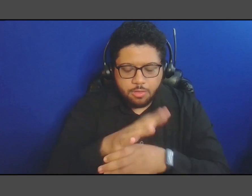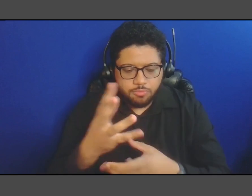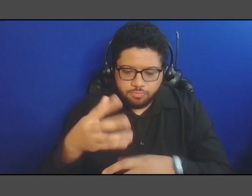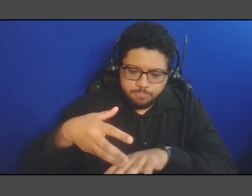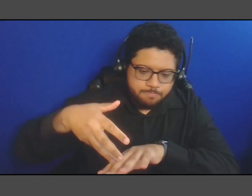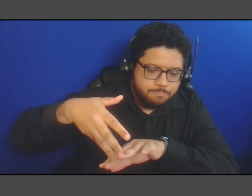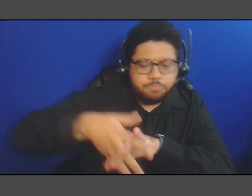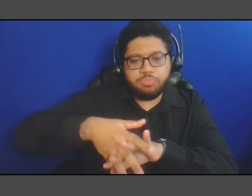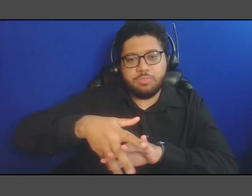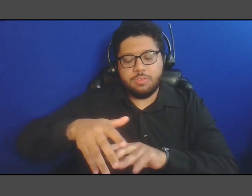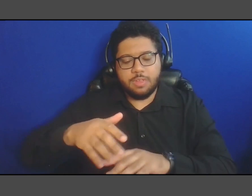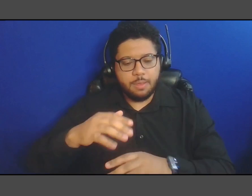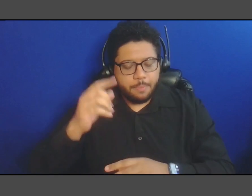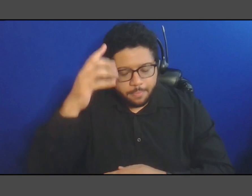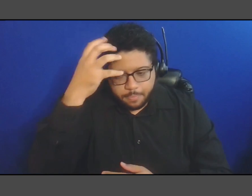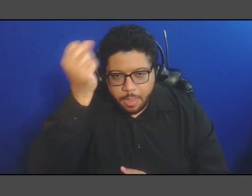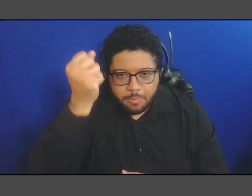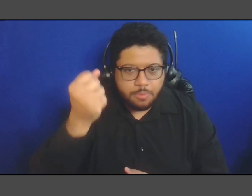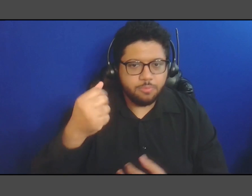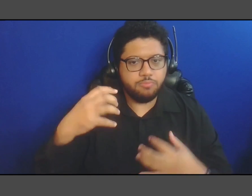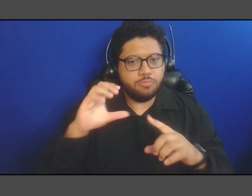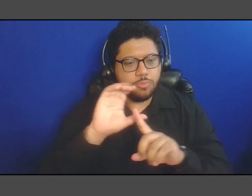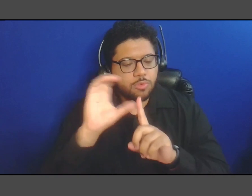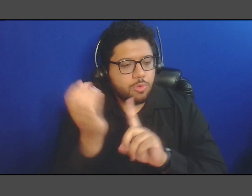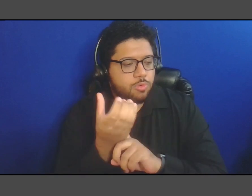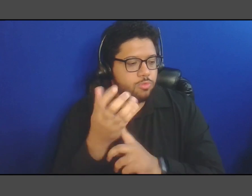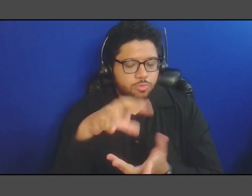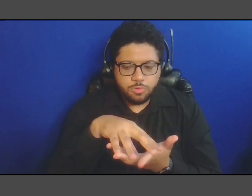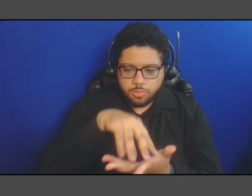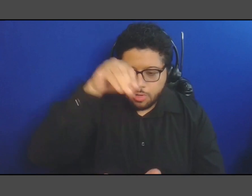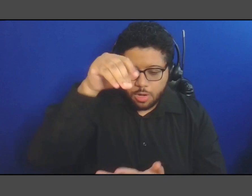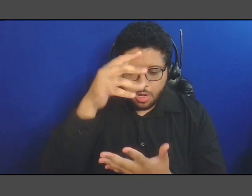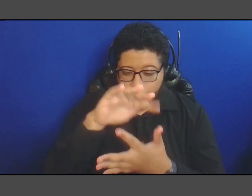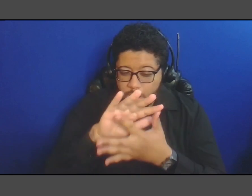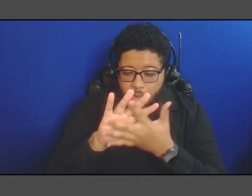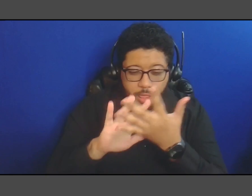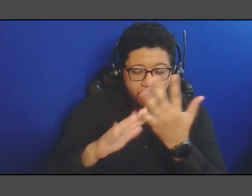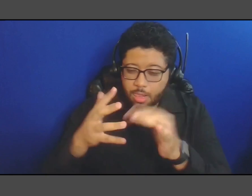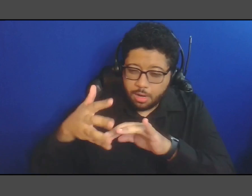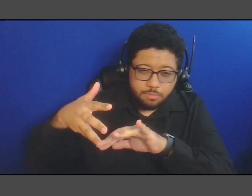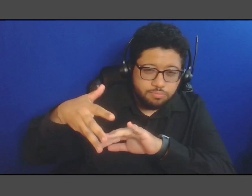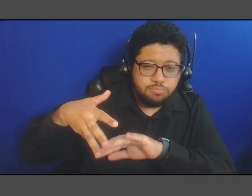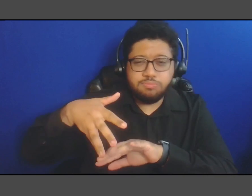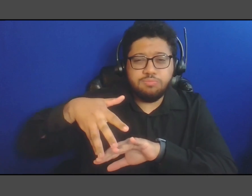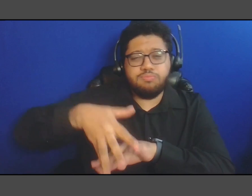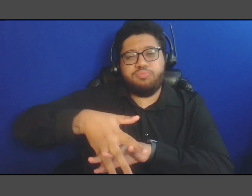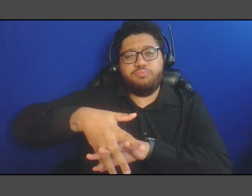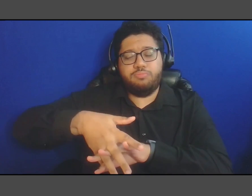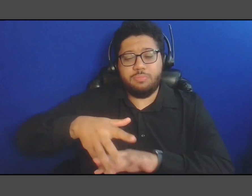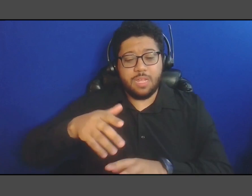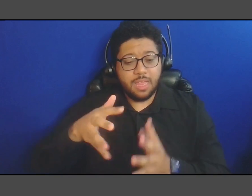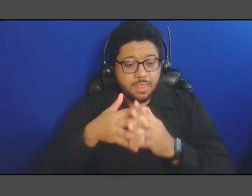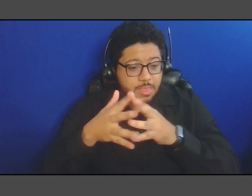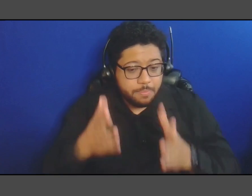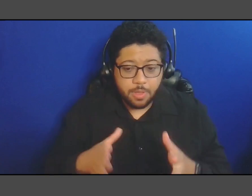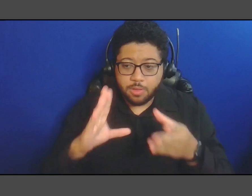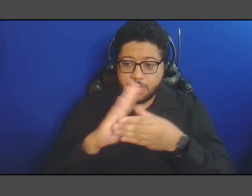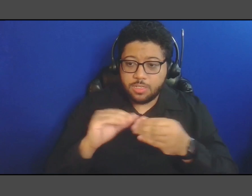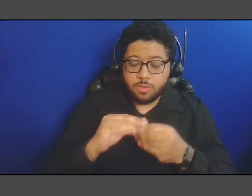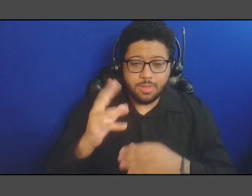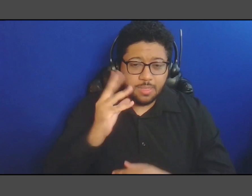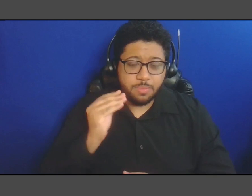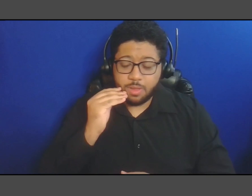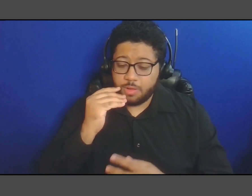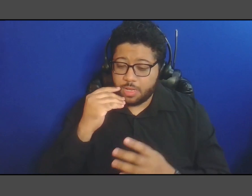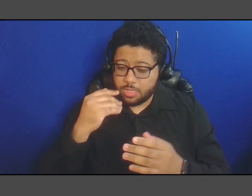learning. They are places where our American story is told and retold, where the history of our people and the